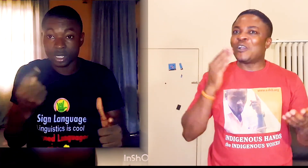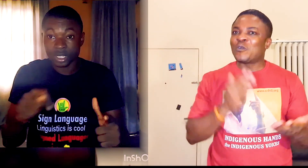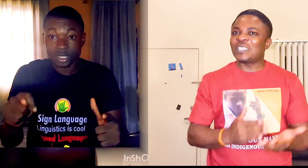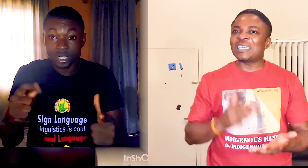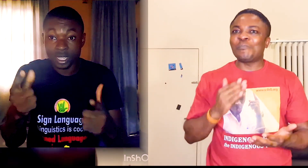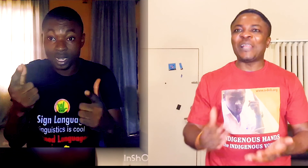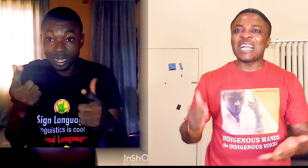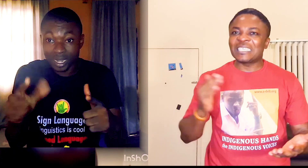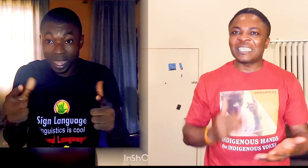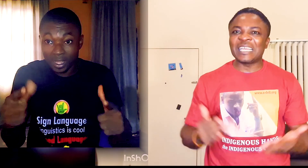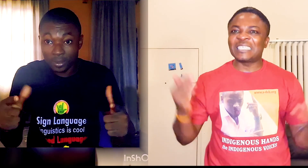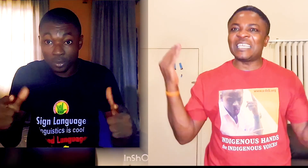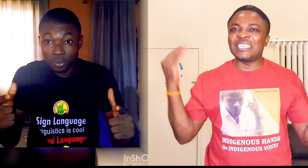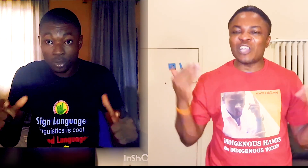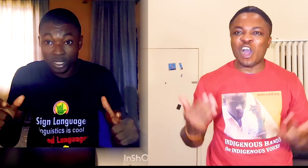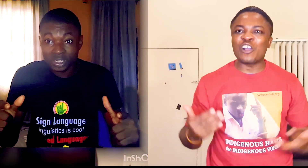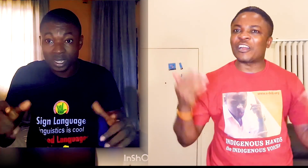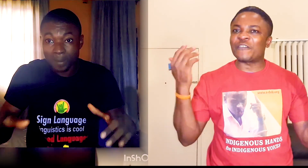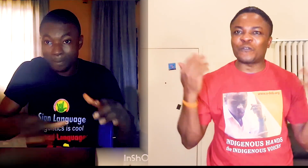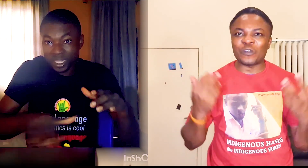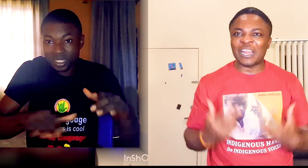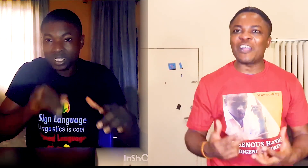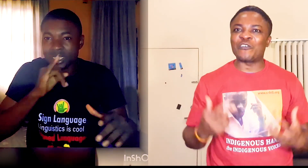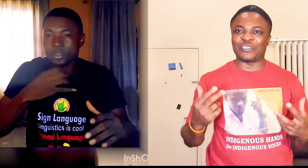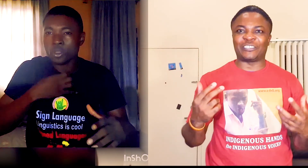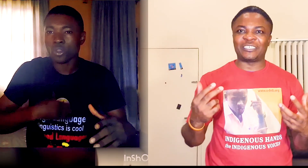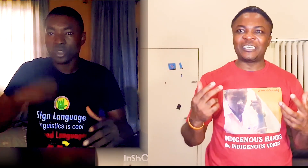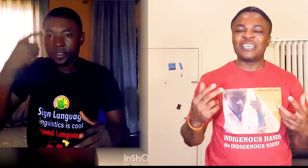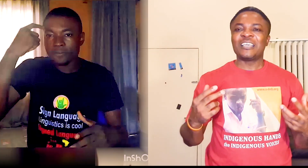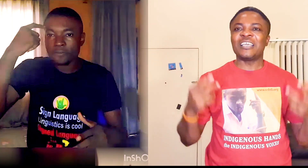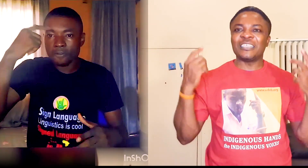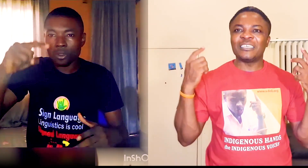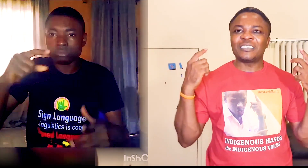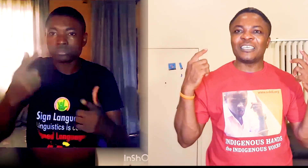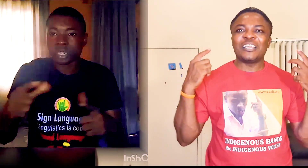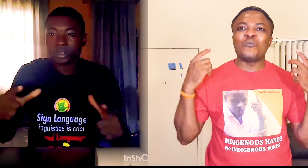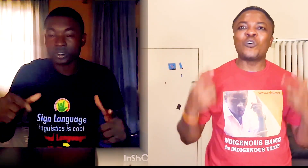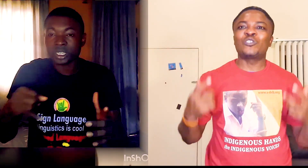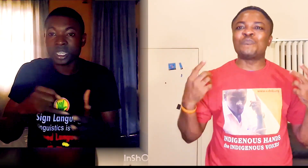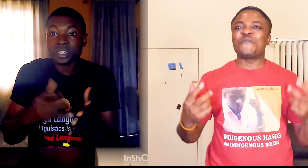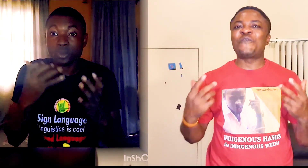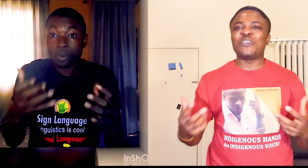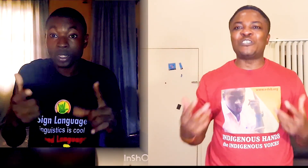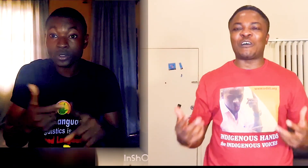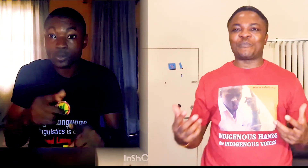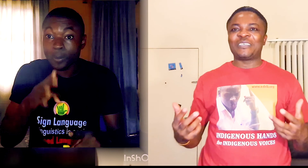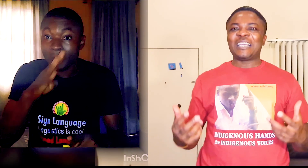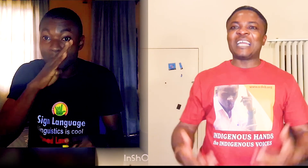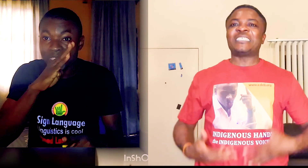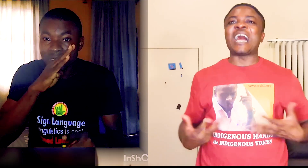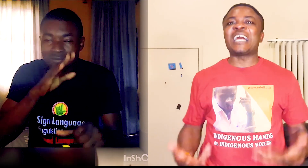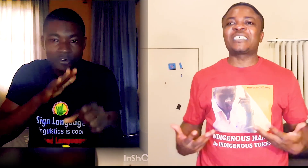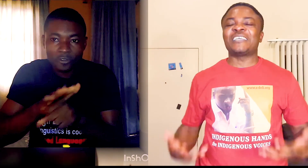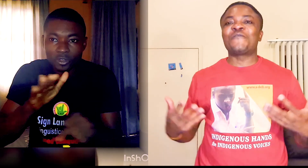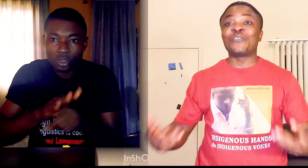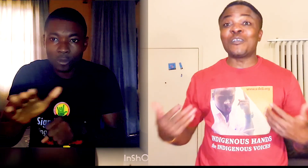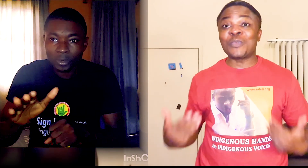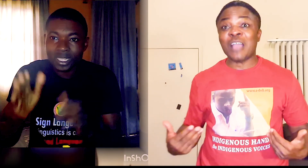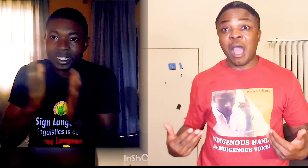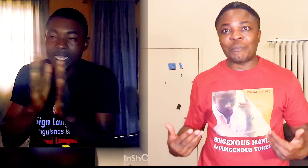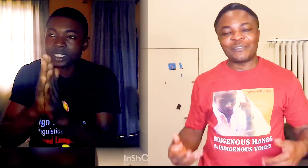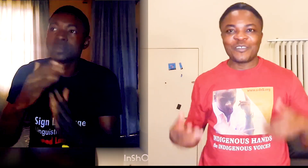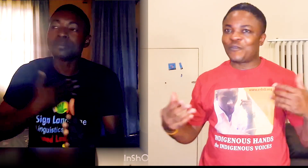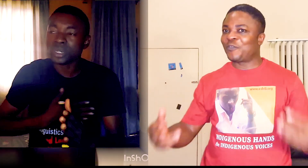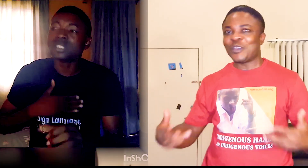the linguistic blank slate is hungry for language. It wants to be filled up. And it's asking, fill